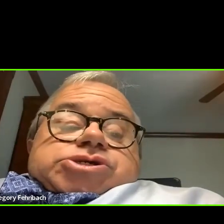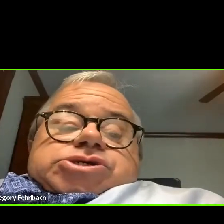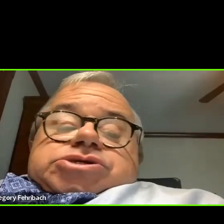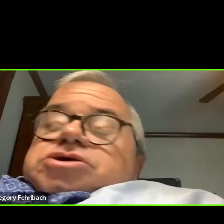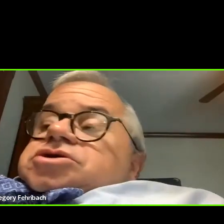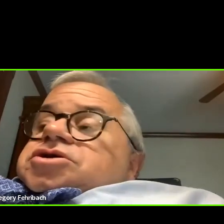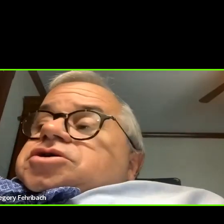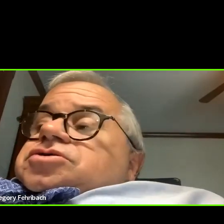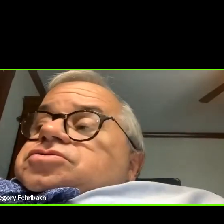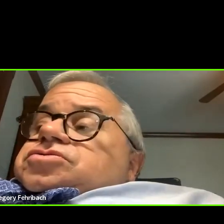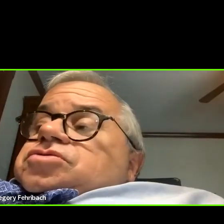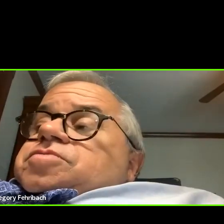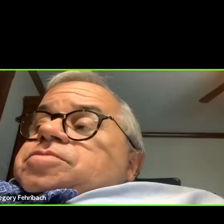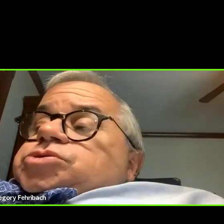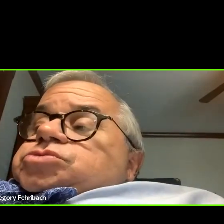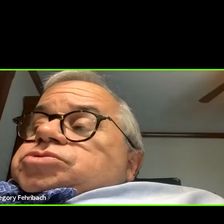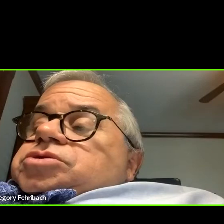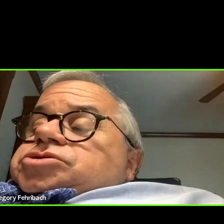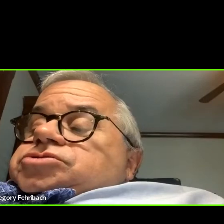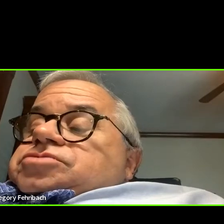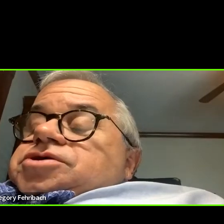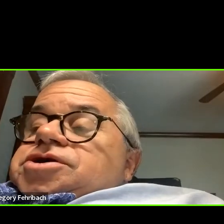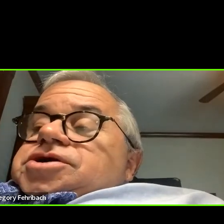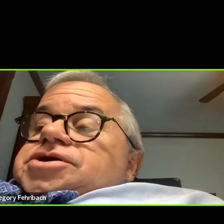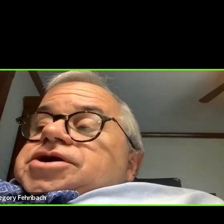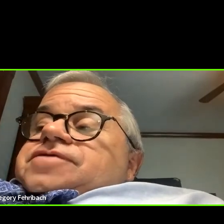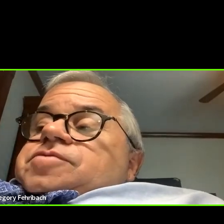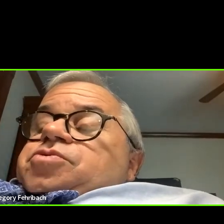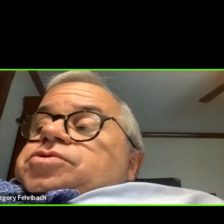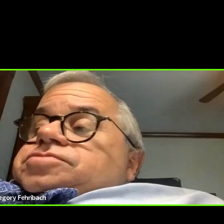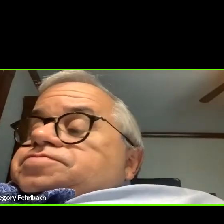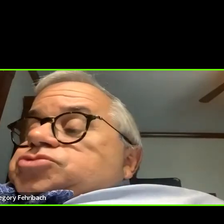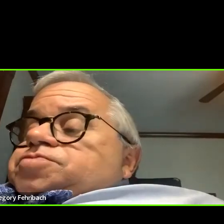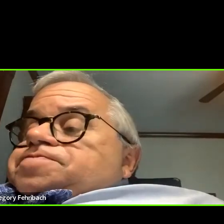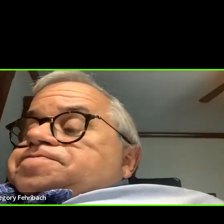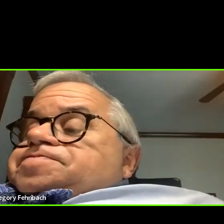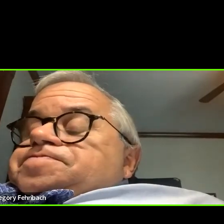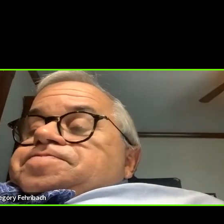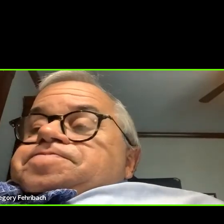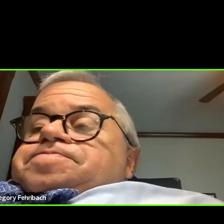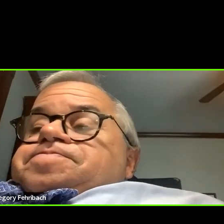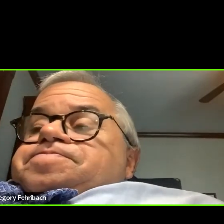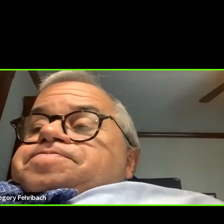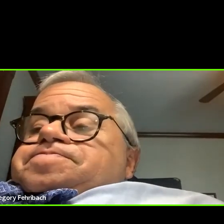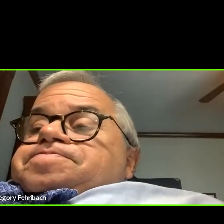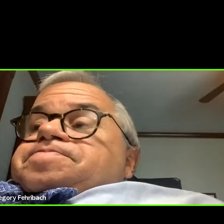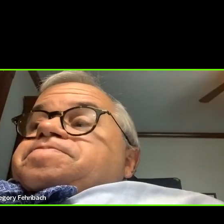federal agencies who are members that would like to have reports?